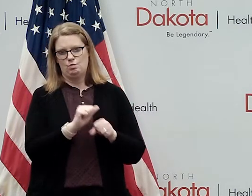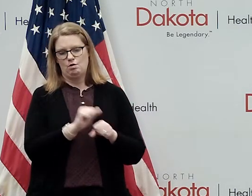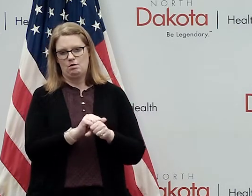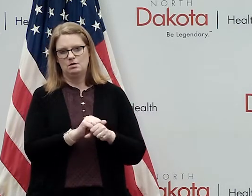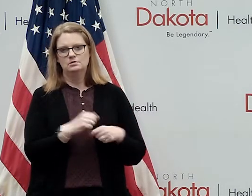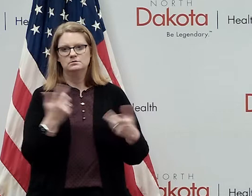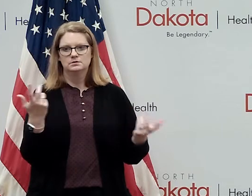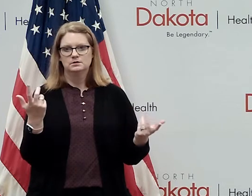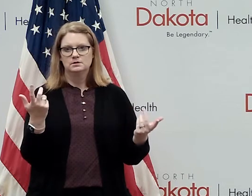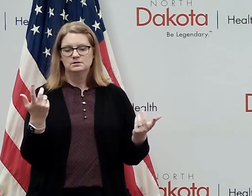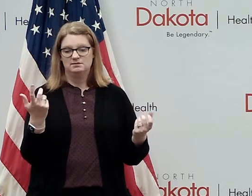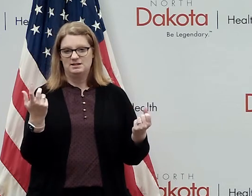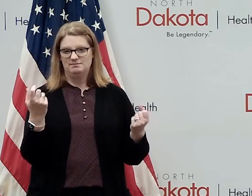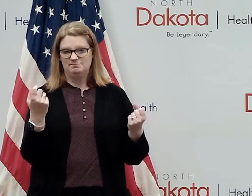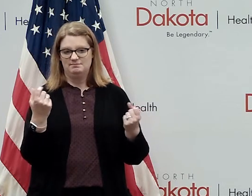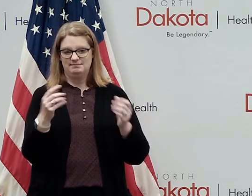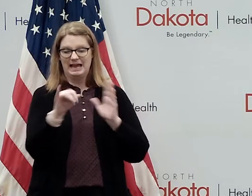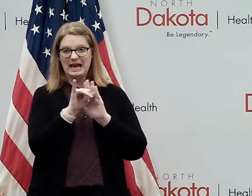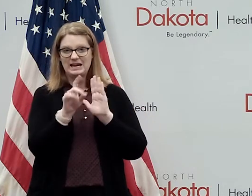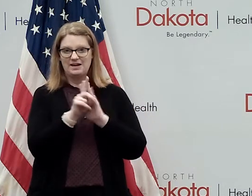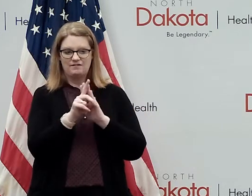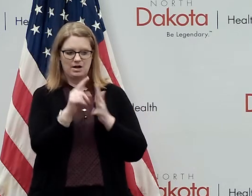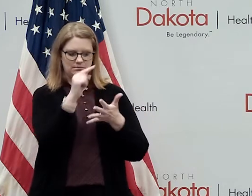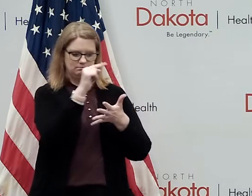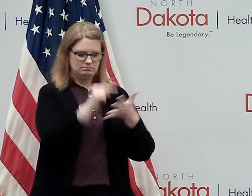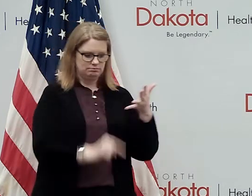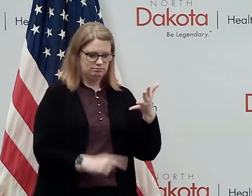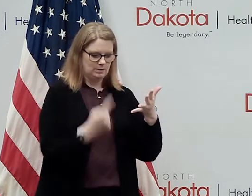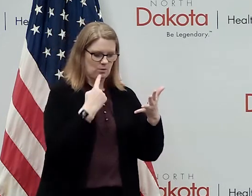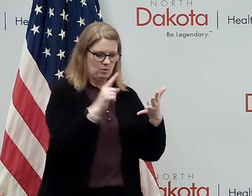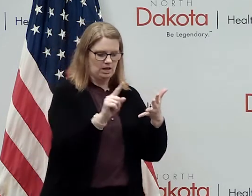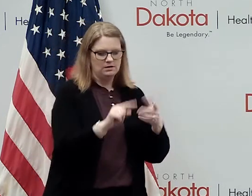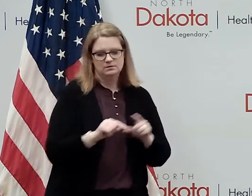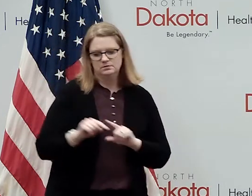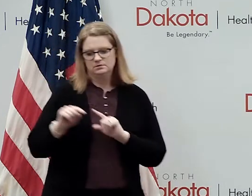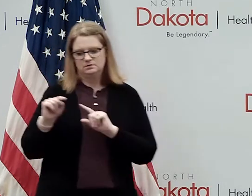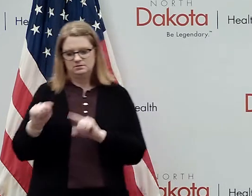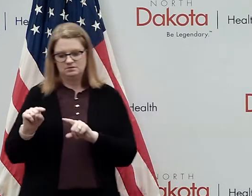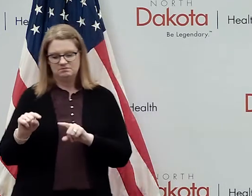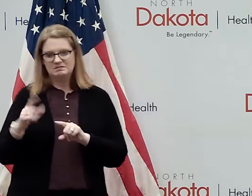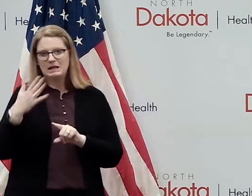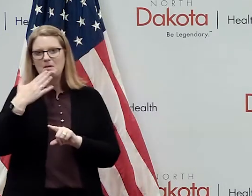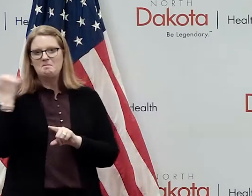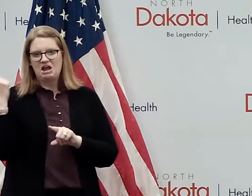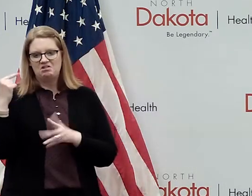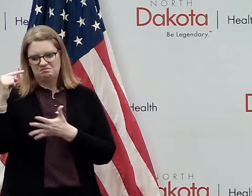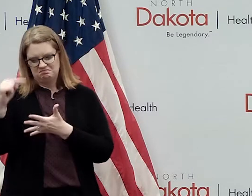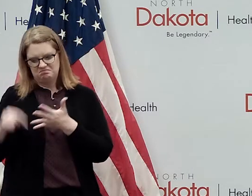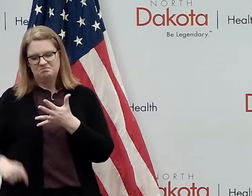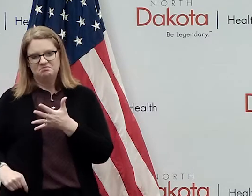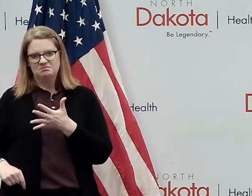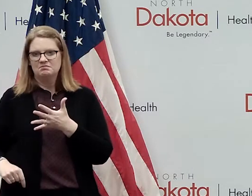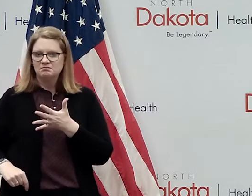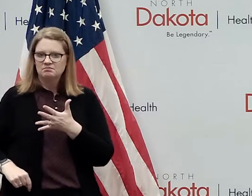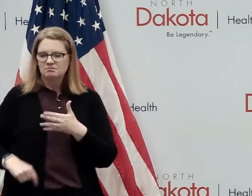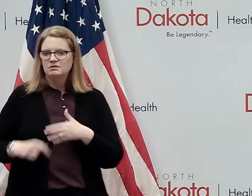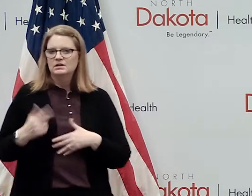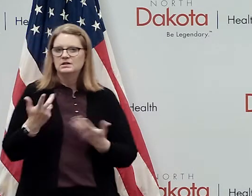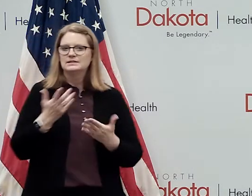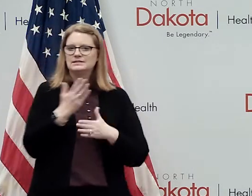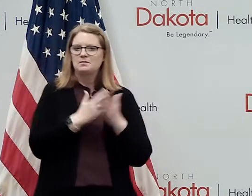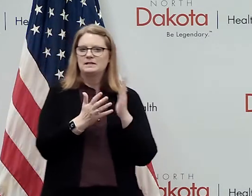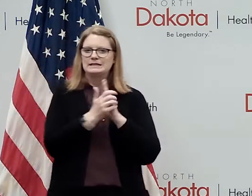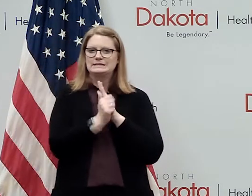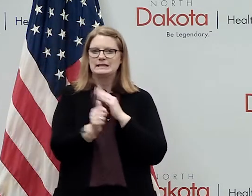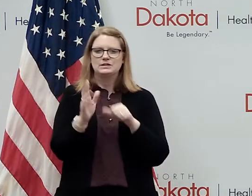a bunch of things identified about what was working well, and there's a bunch of things identified on what could be done better. And some of that is the skills of the